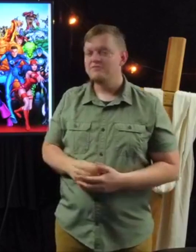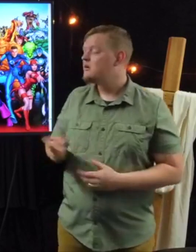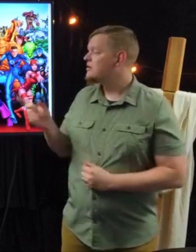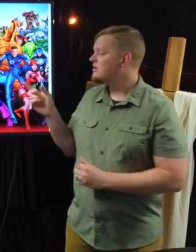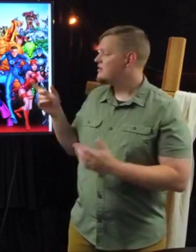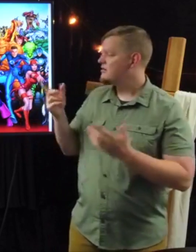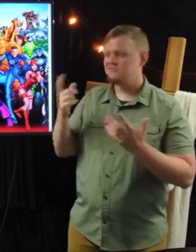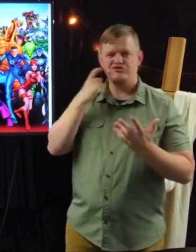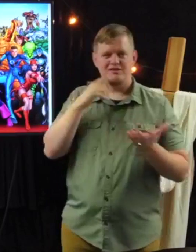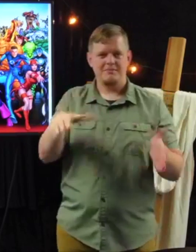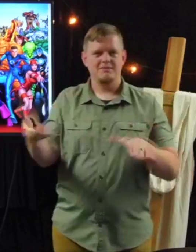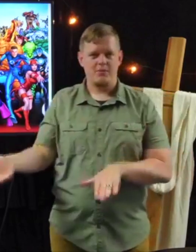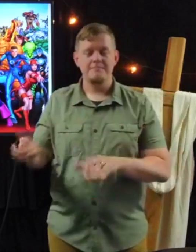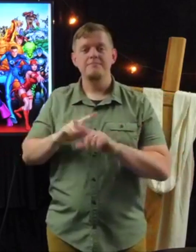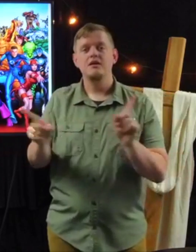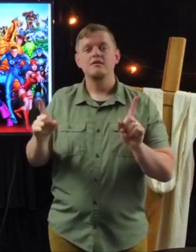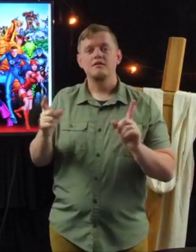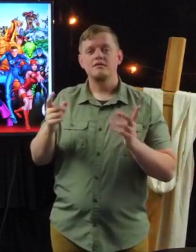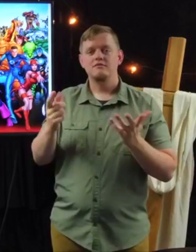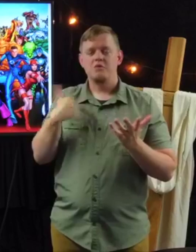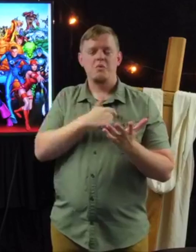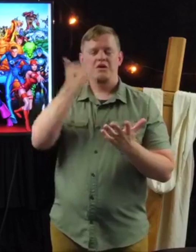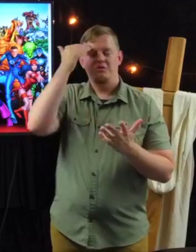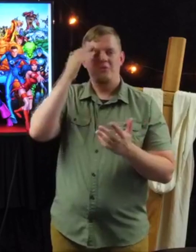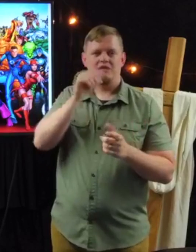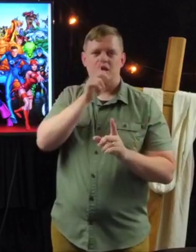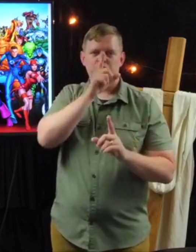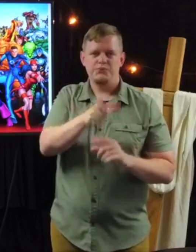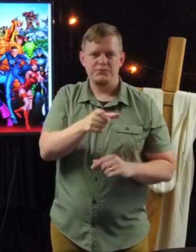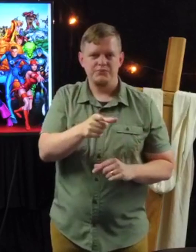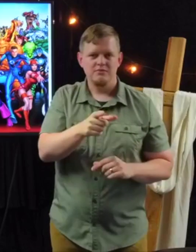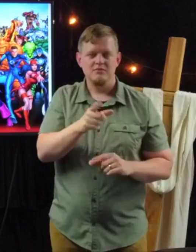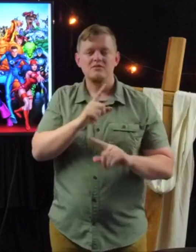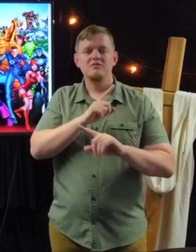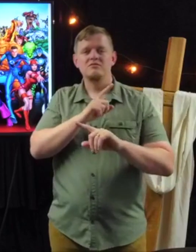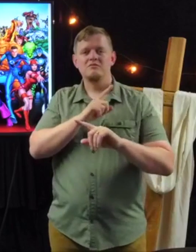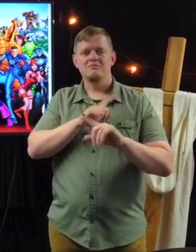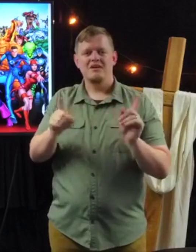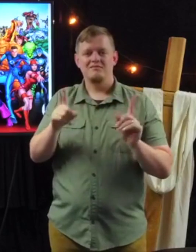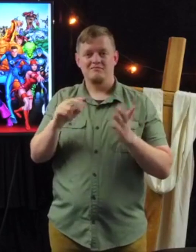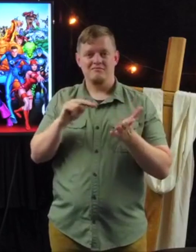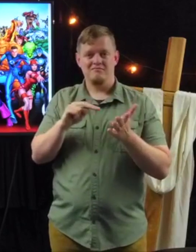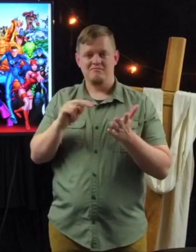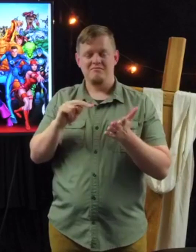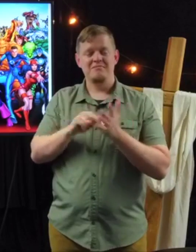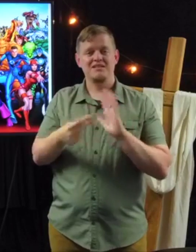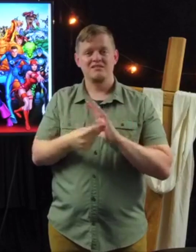Stan Lee was the one who created these characters, and he actually just passed away. But we know that these stories are not true.